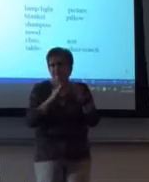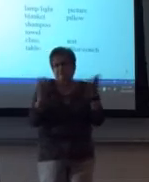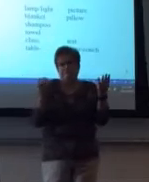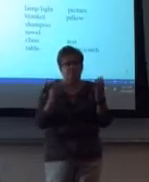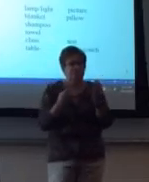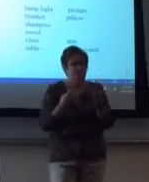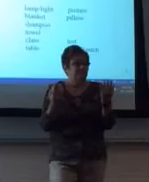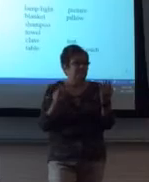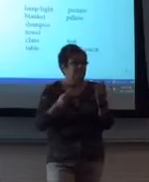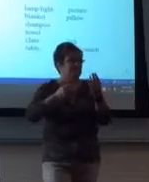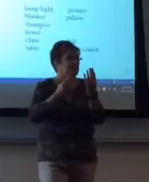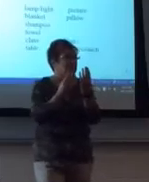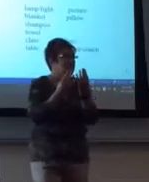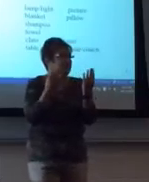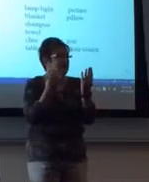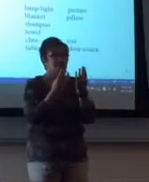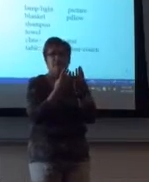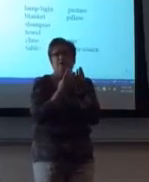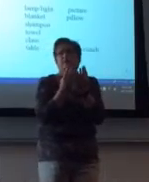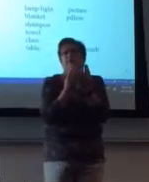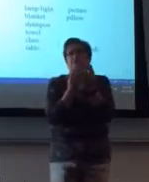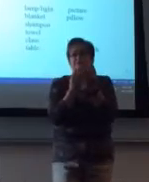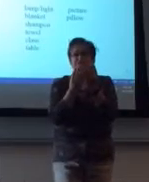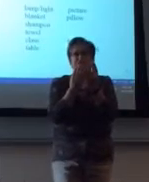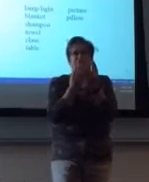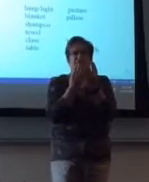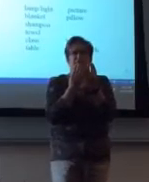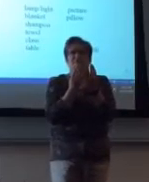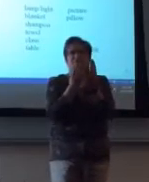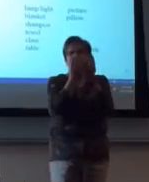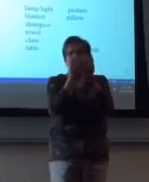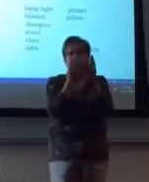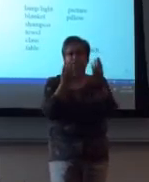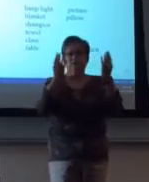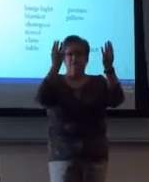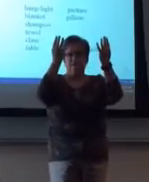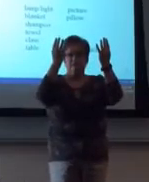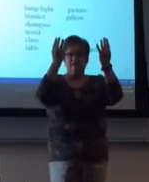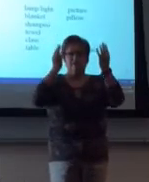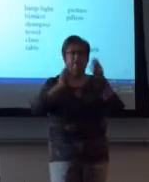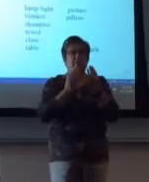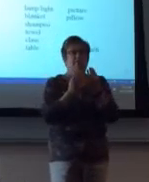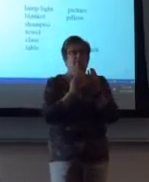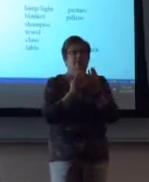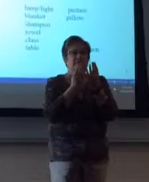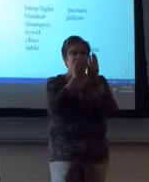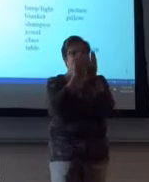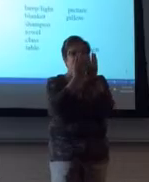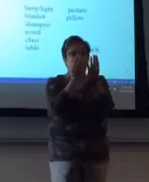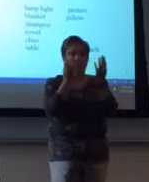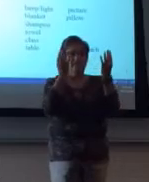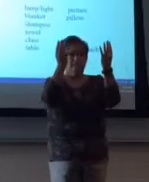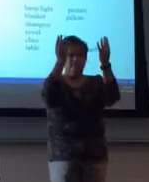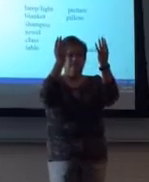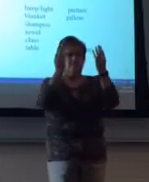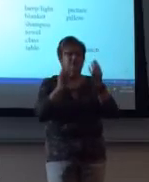no reason to believe that that's wrong. This is just the way that it's presented in our information, okay? So it's